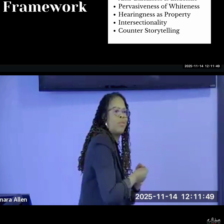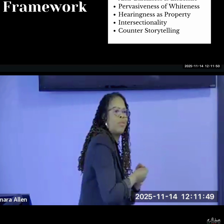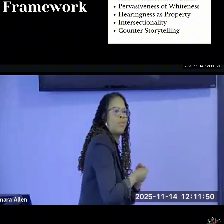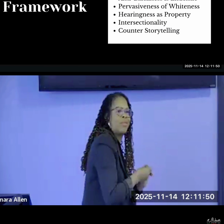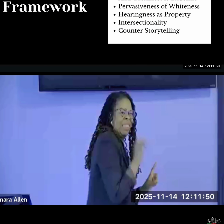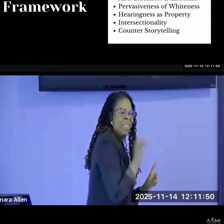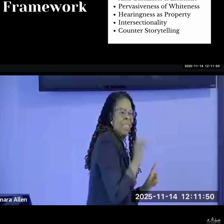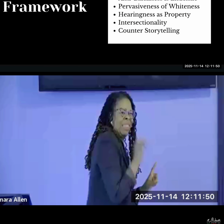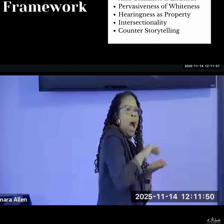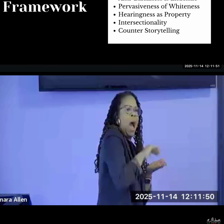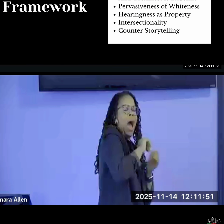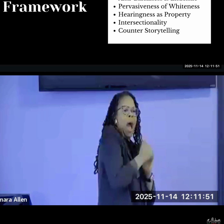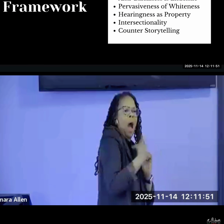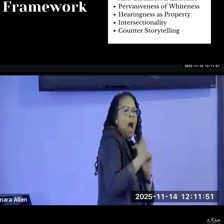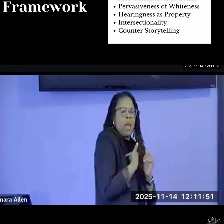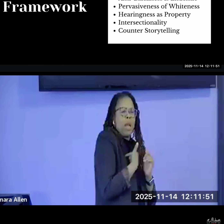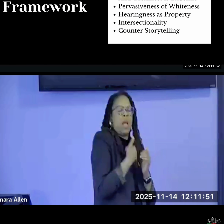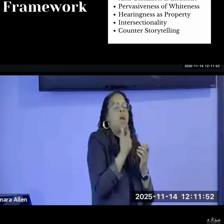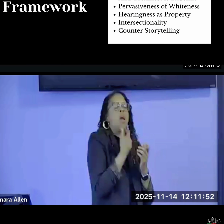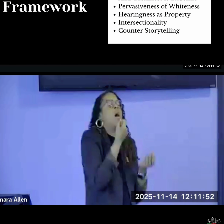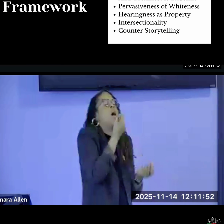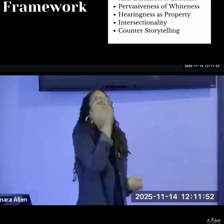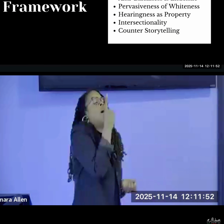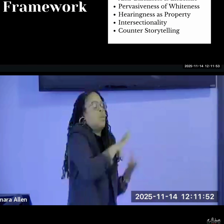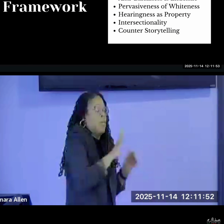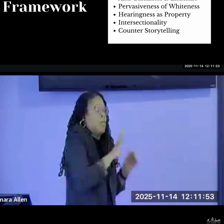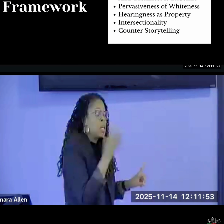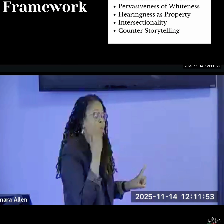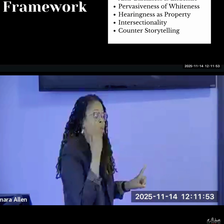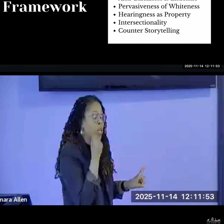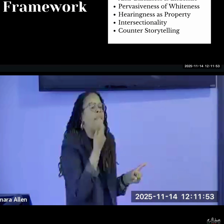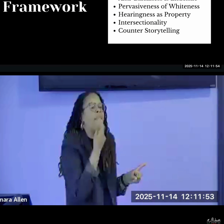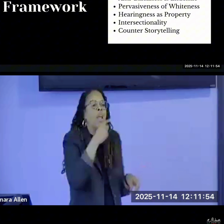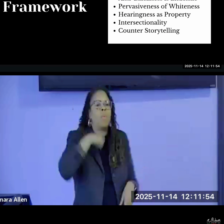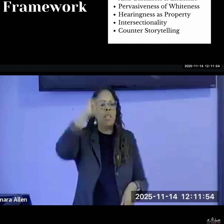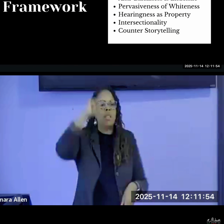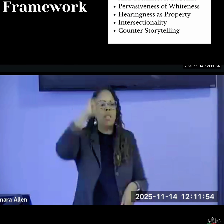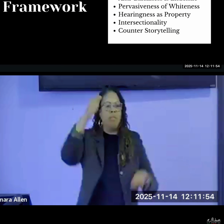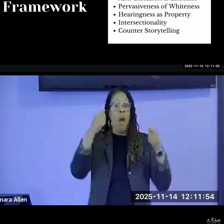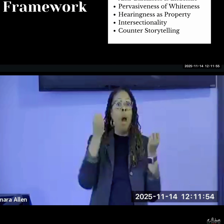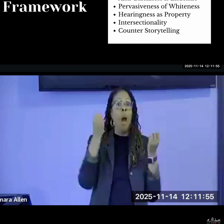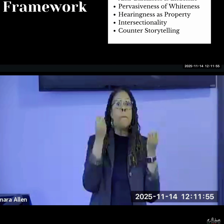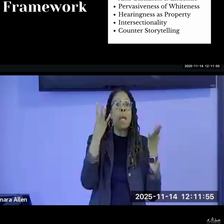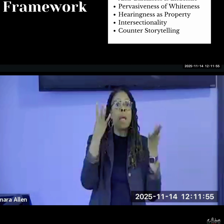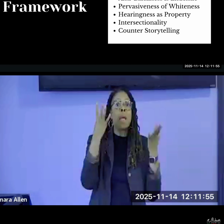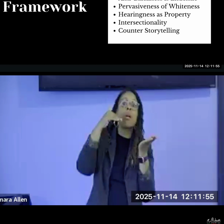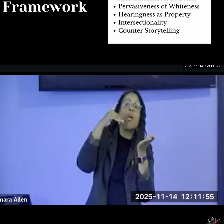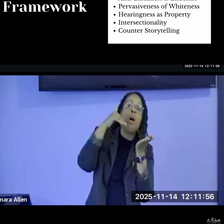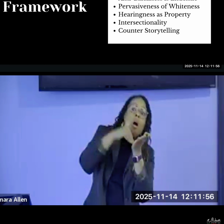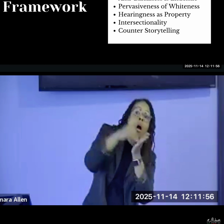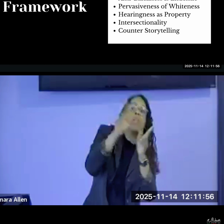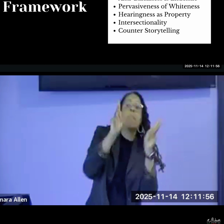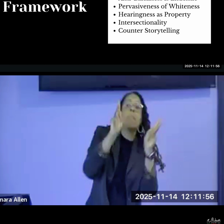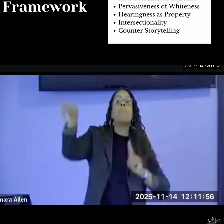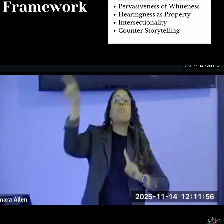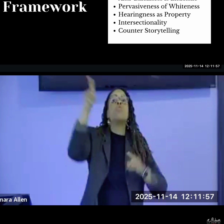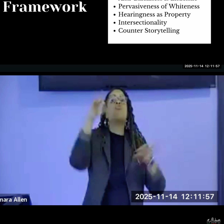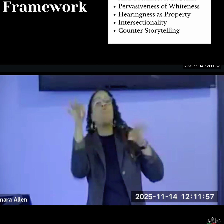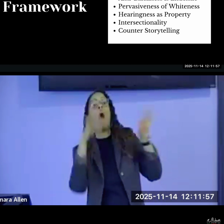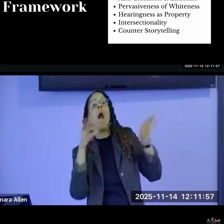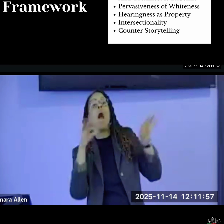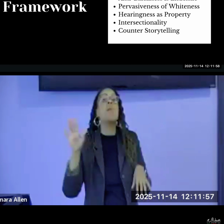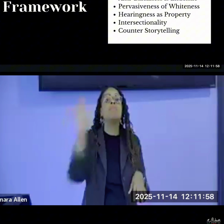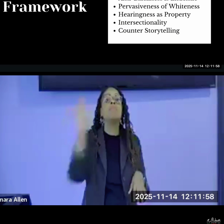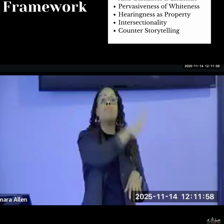also navigating their stories and the system through counter stories and how we resist the system and